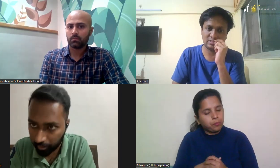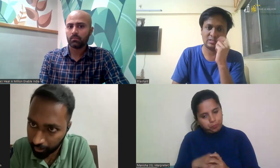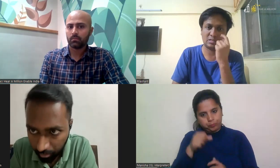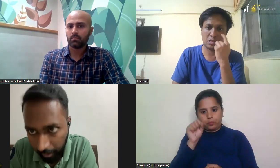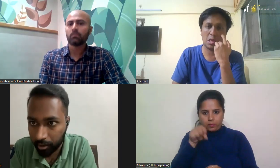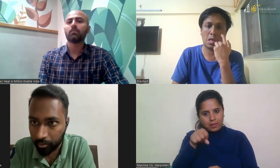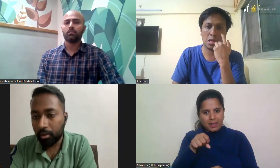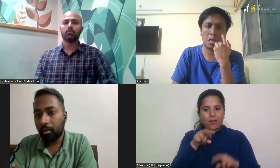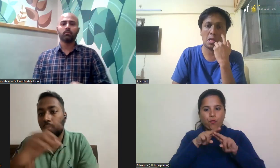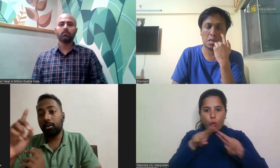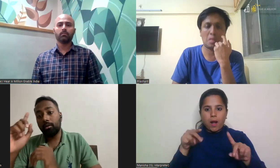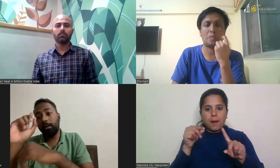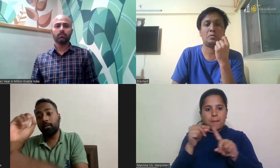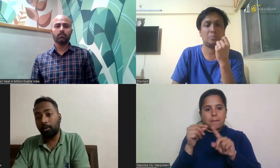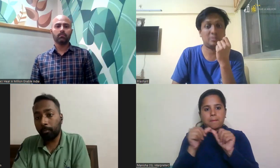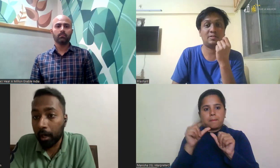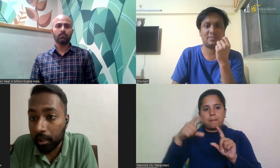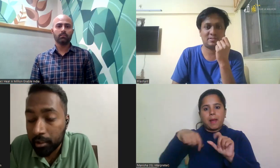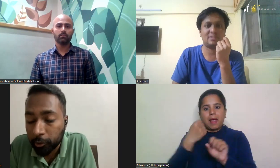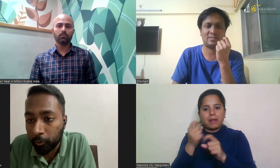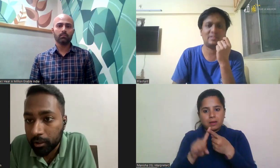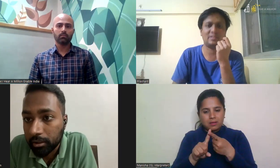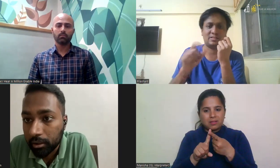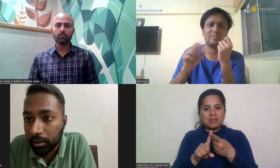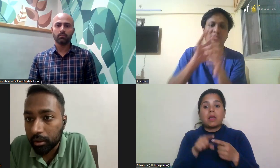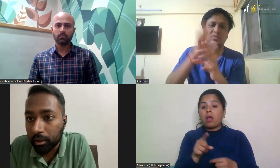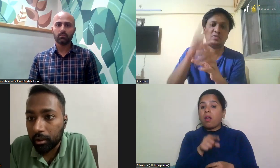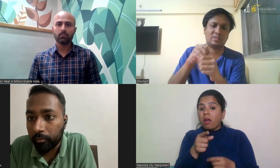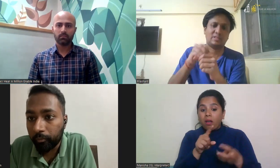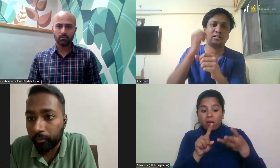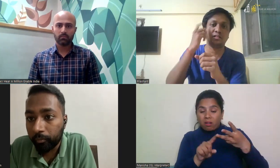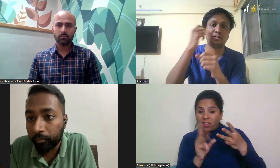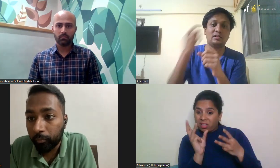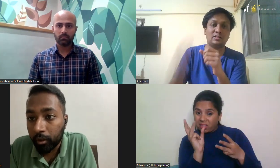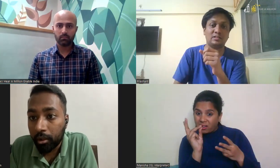right? right. In third party insurance,